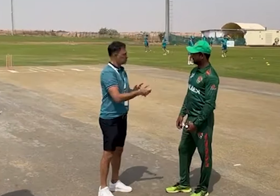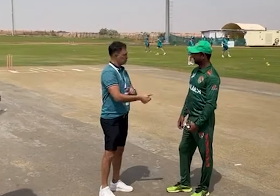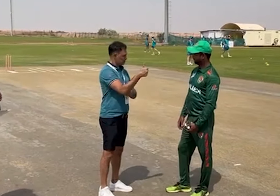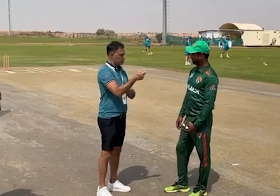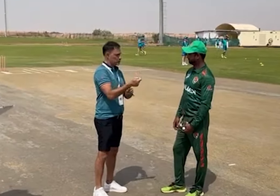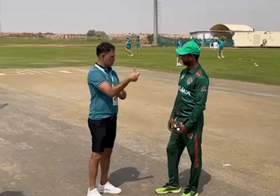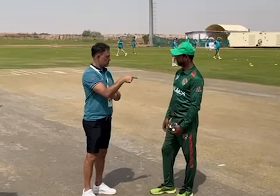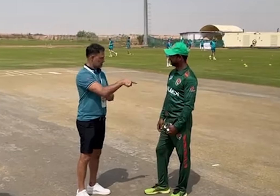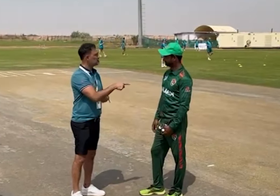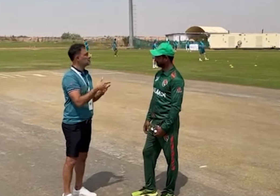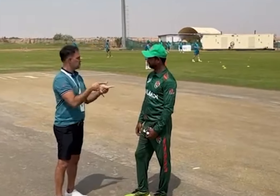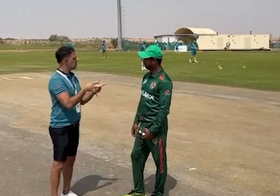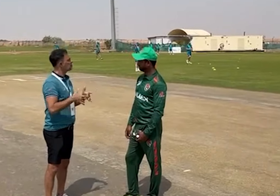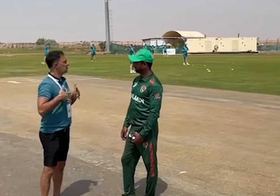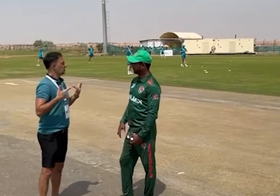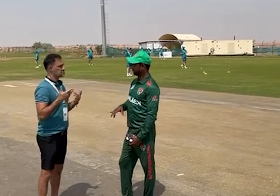Hang on.